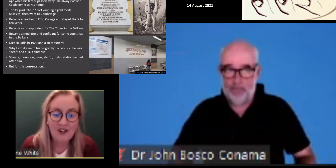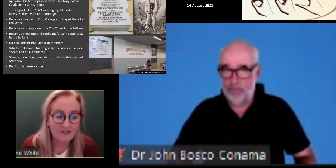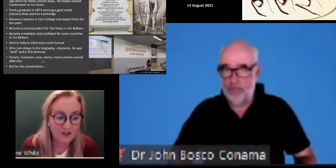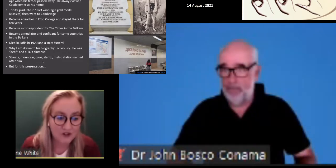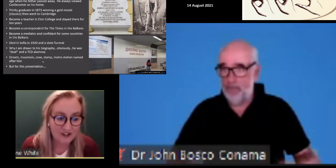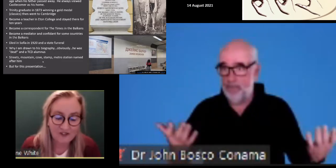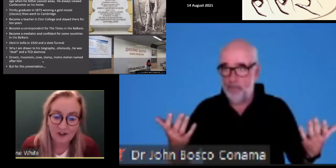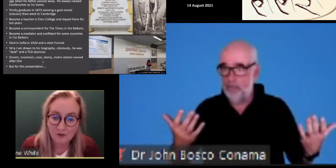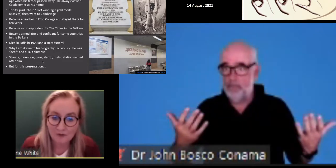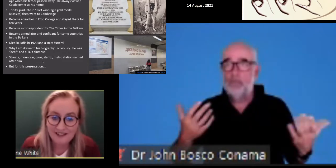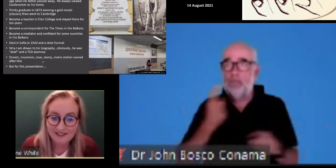the photographs for a moment.